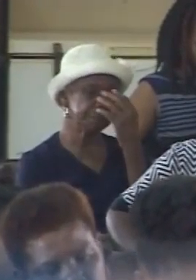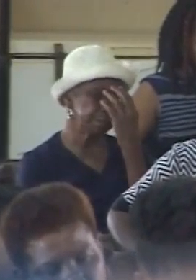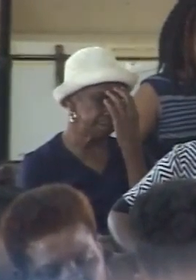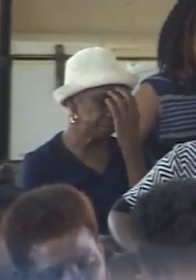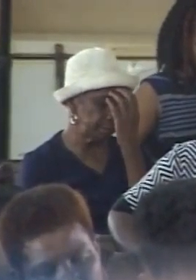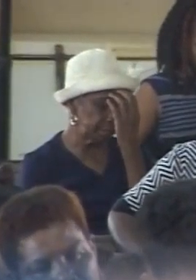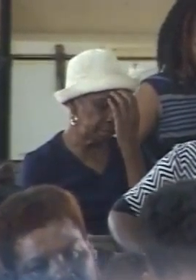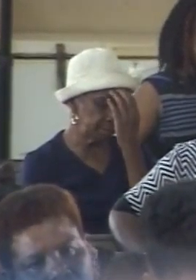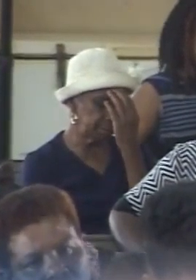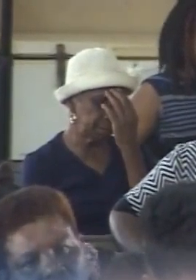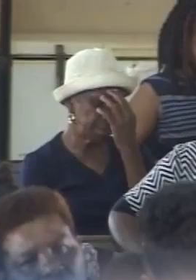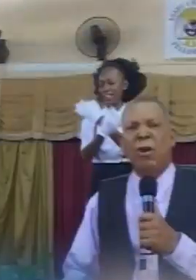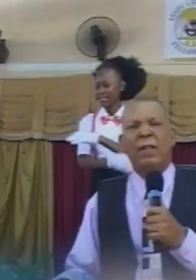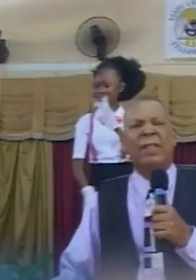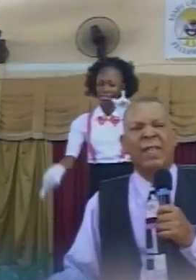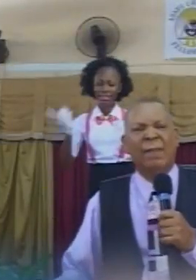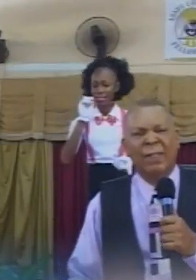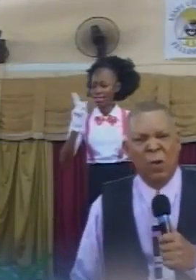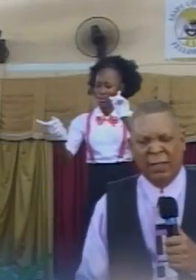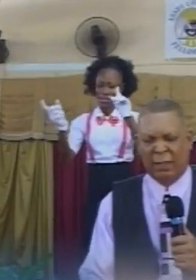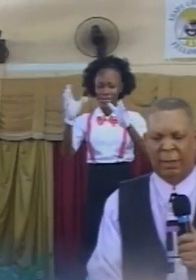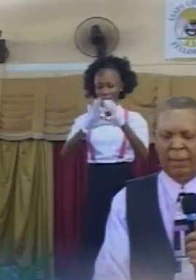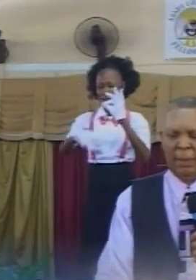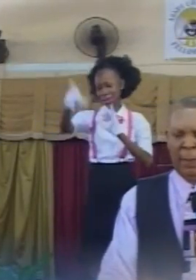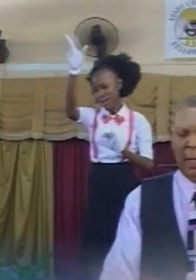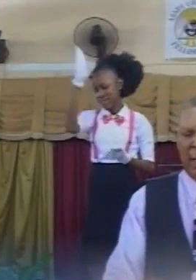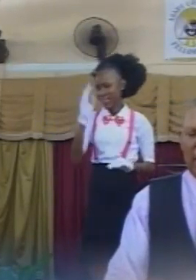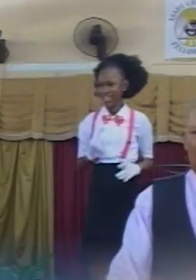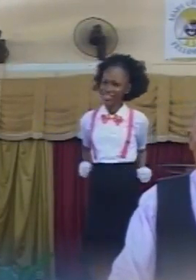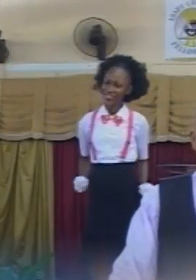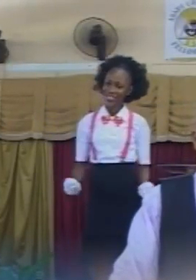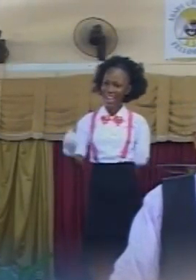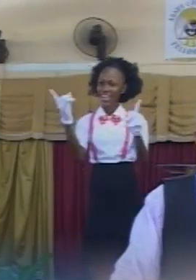And to speak the word of God. I'm trying to save souls.